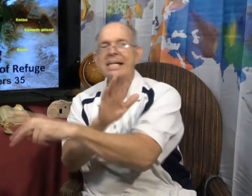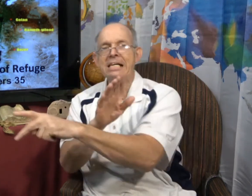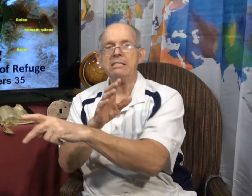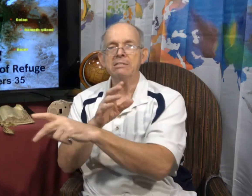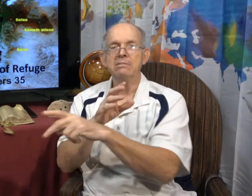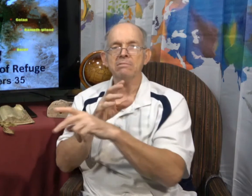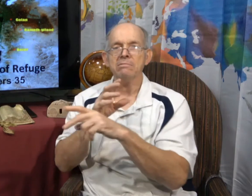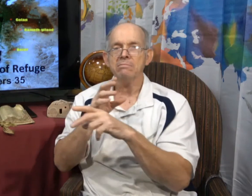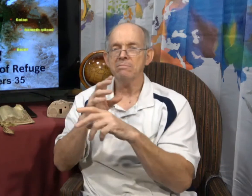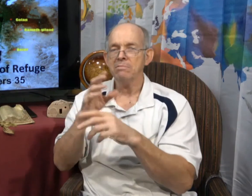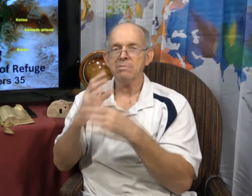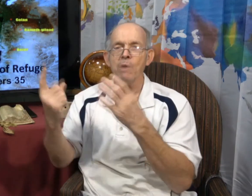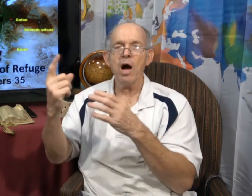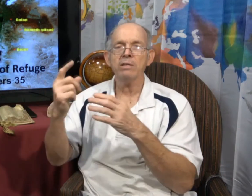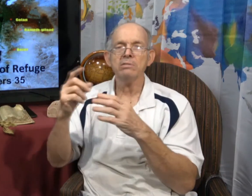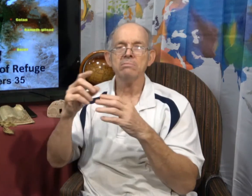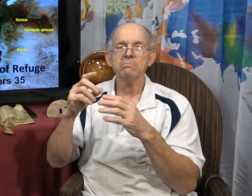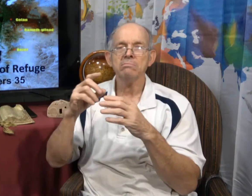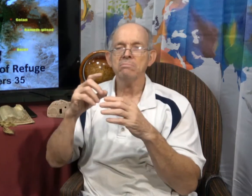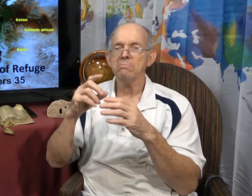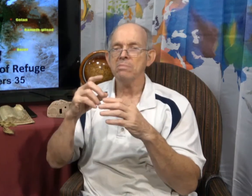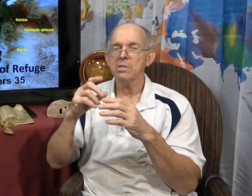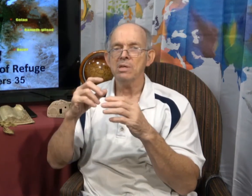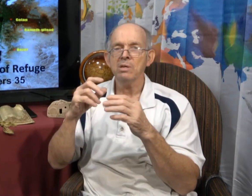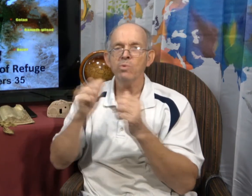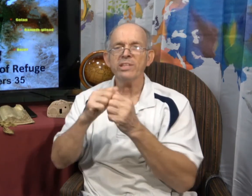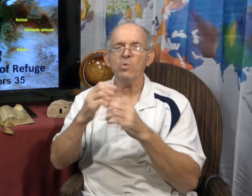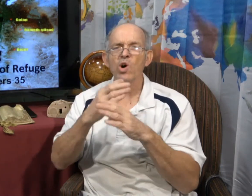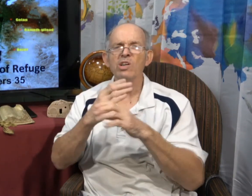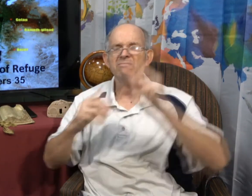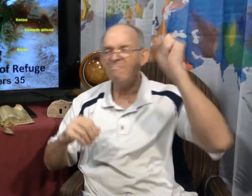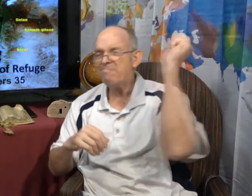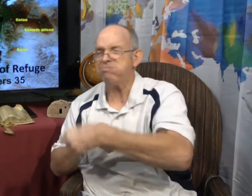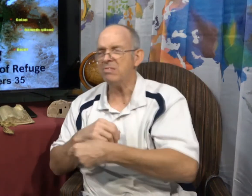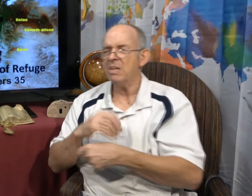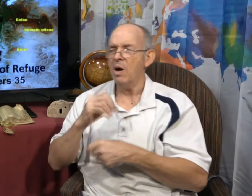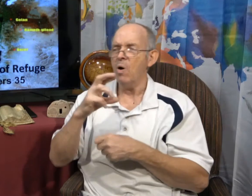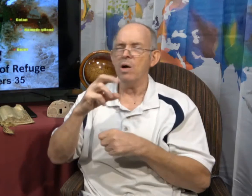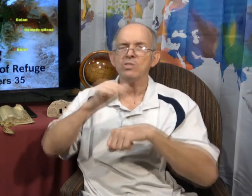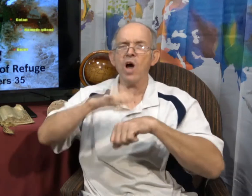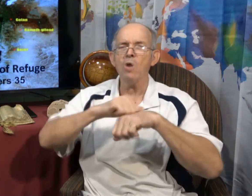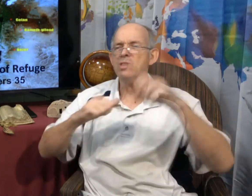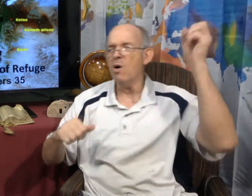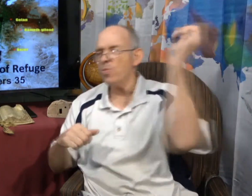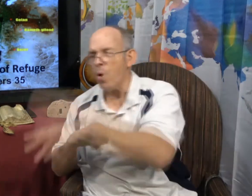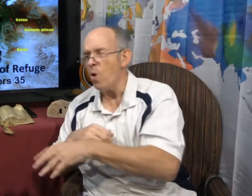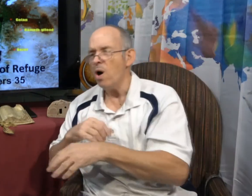Kid, Jaman, with word, or song,